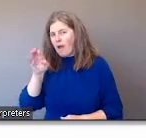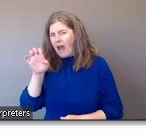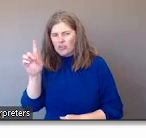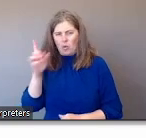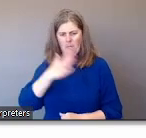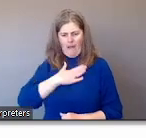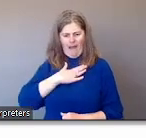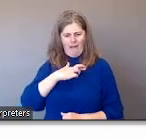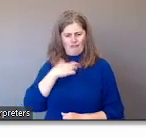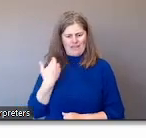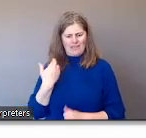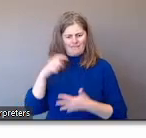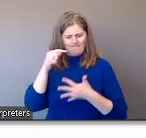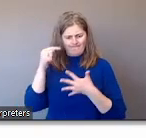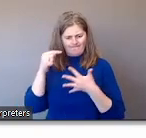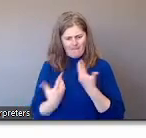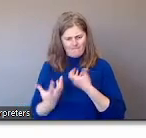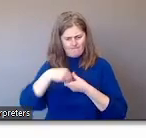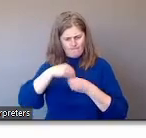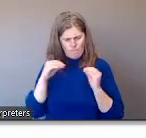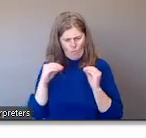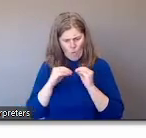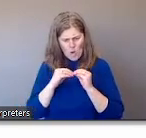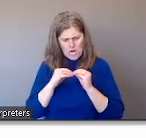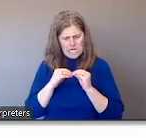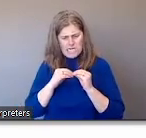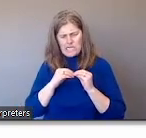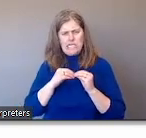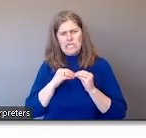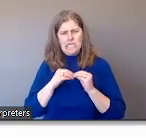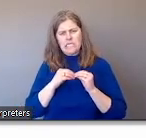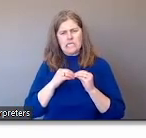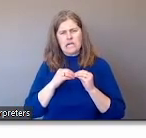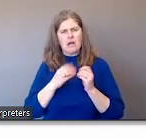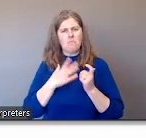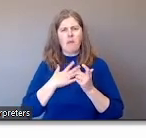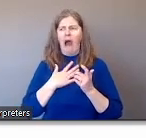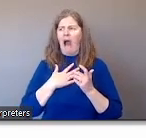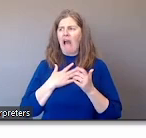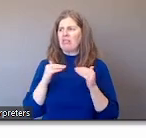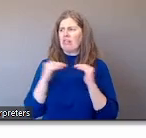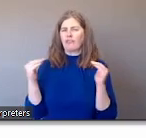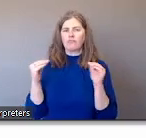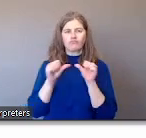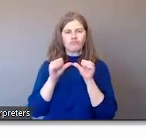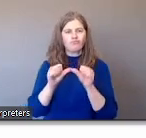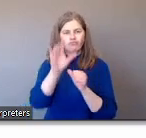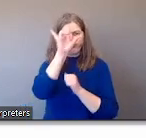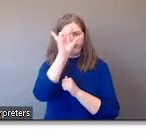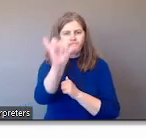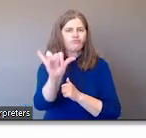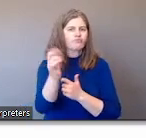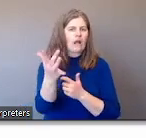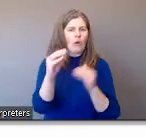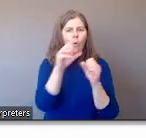you might want to live in sort of an orange kind of level all the time to protect yourself